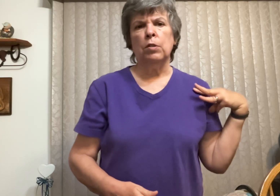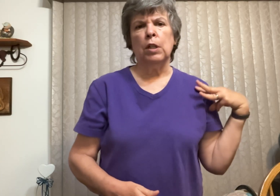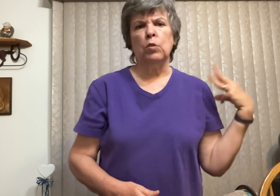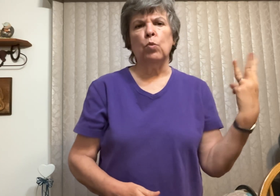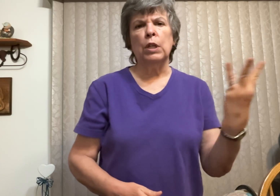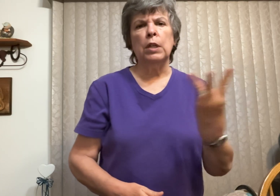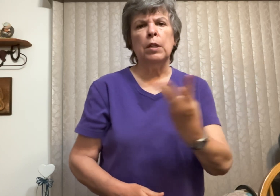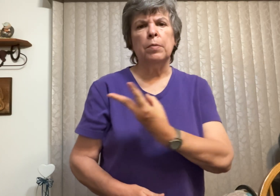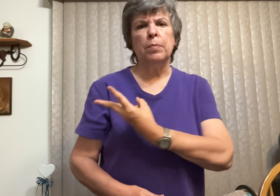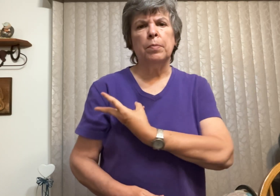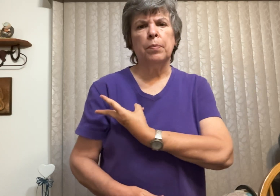that's we.